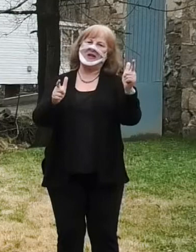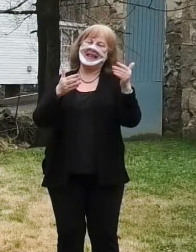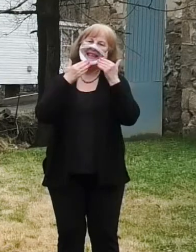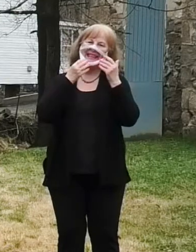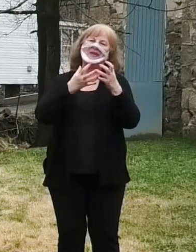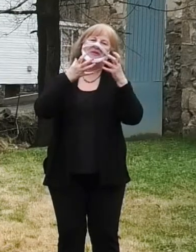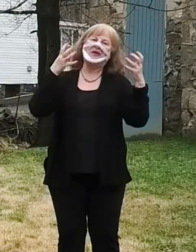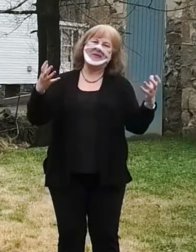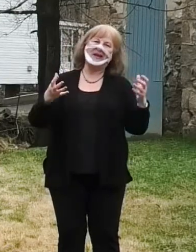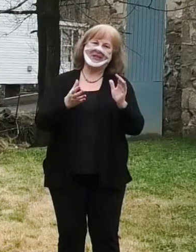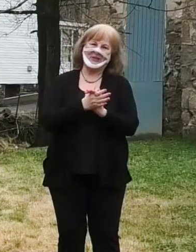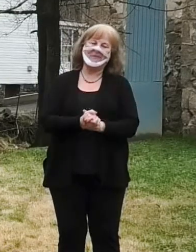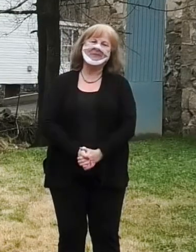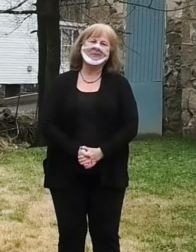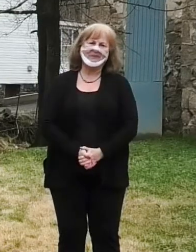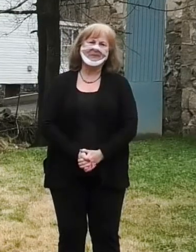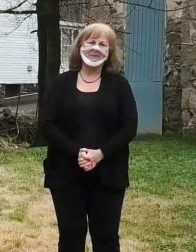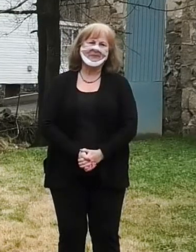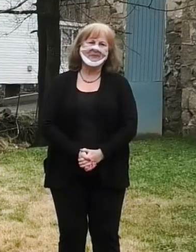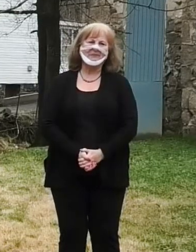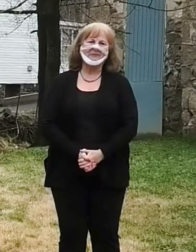you very much.